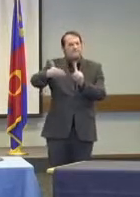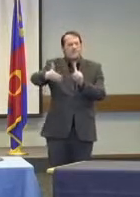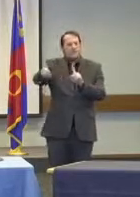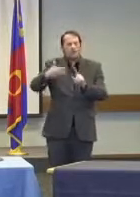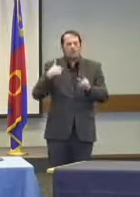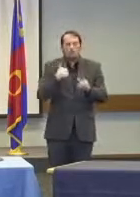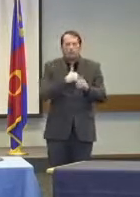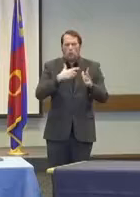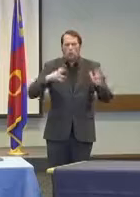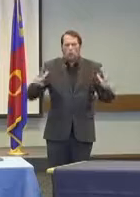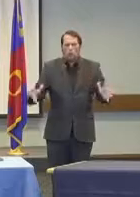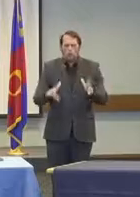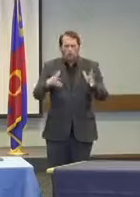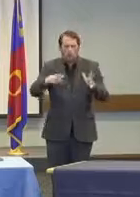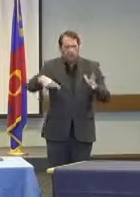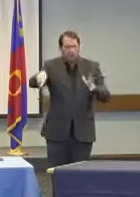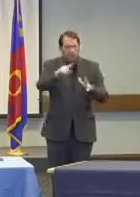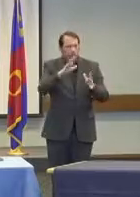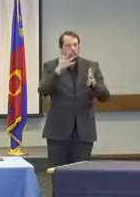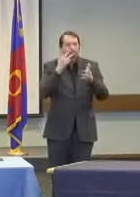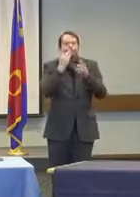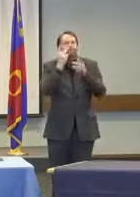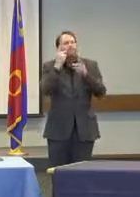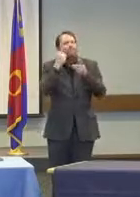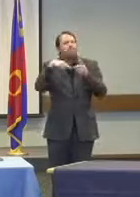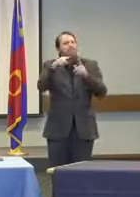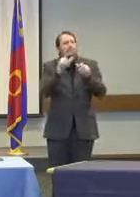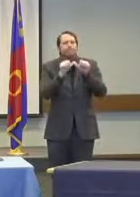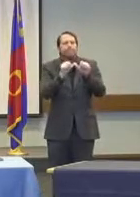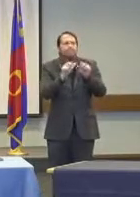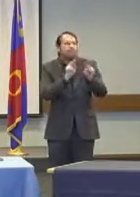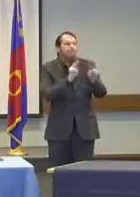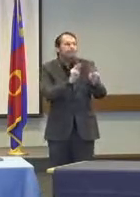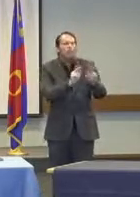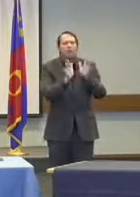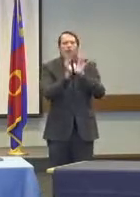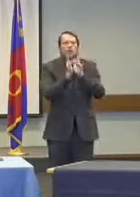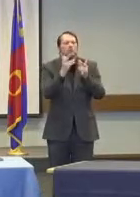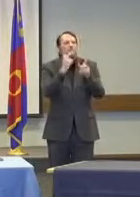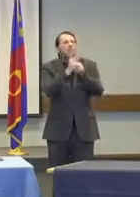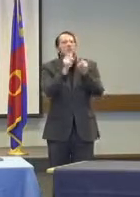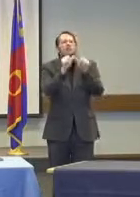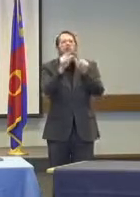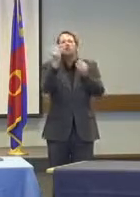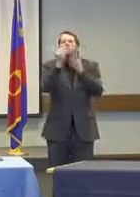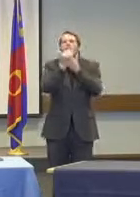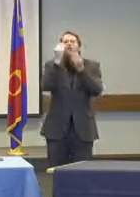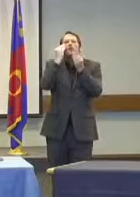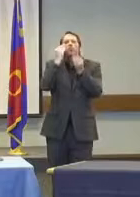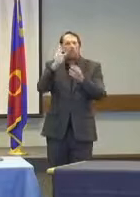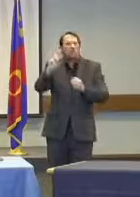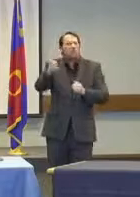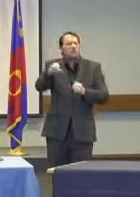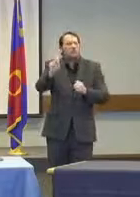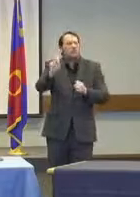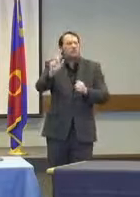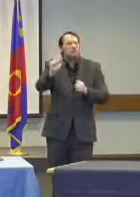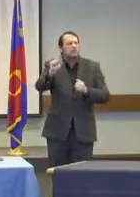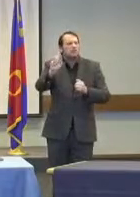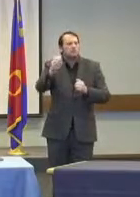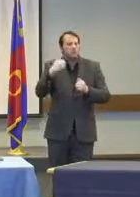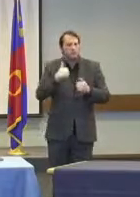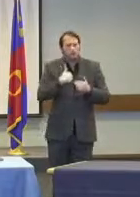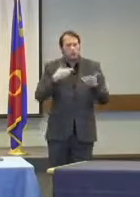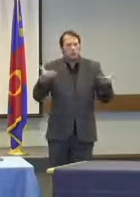Twitter, and the county's website. I want to start by introducing our speakers for tonight. They will provide a brief opening statement